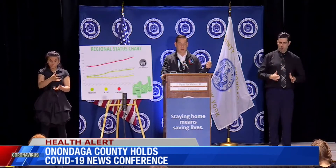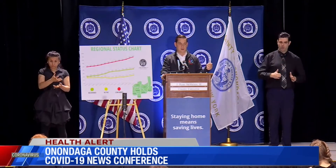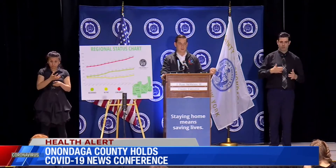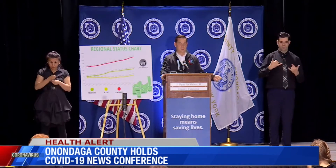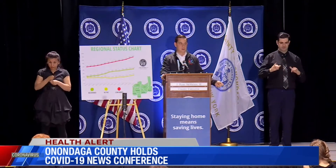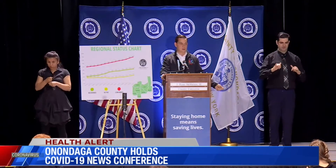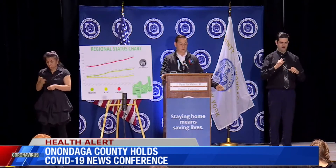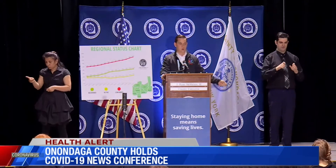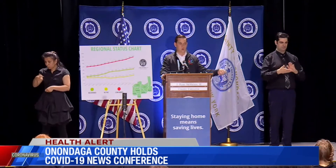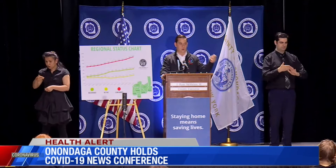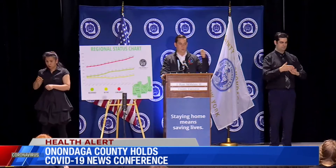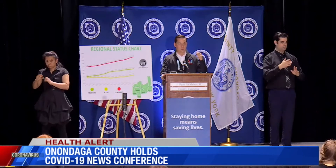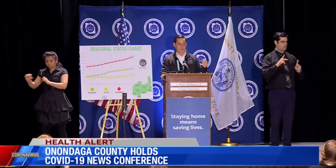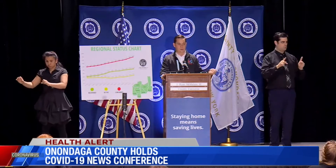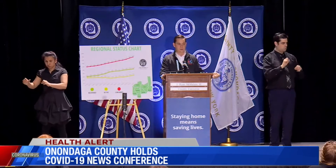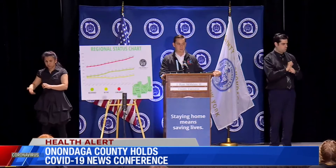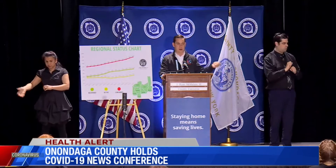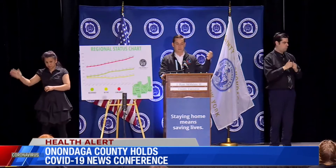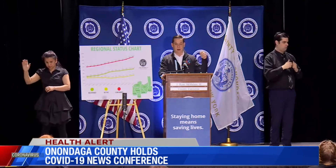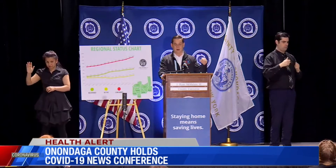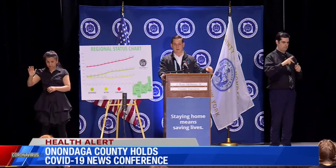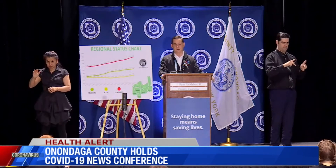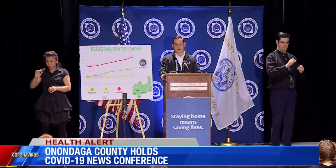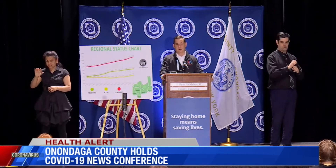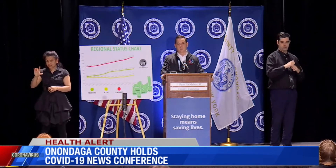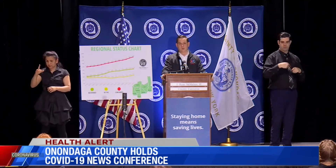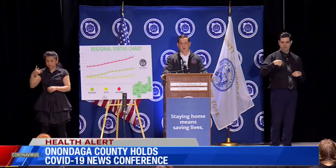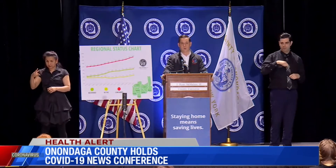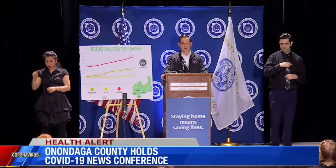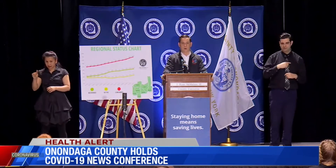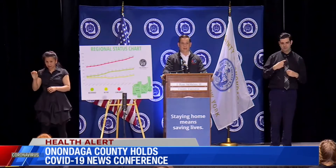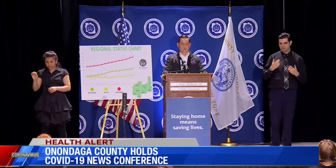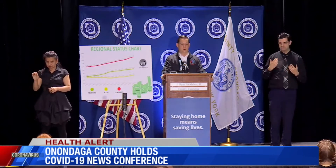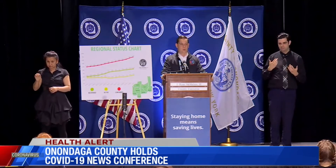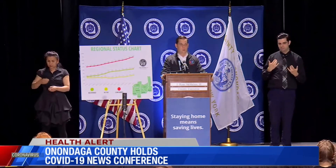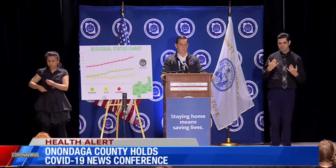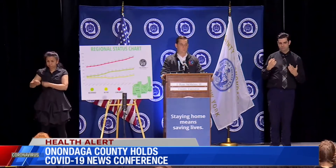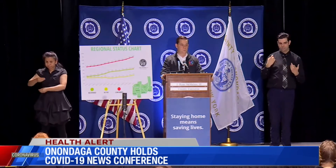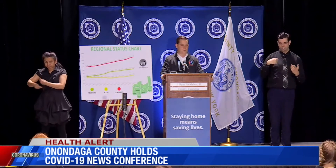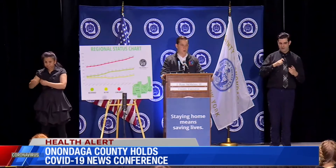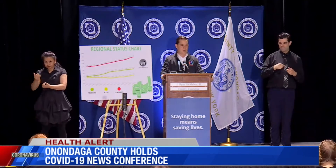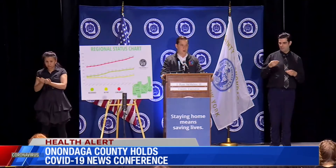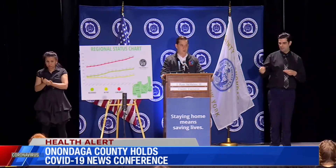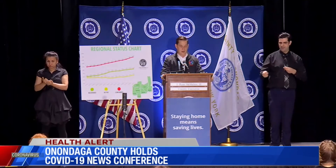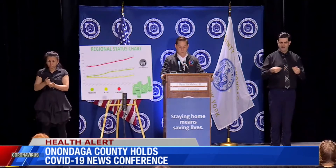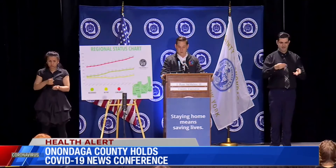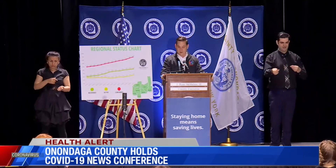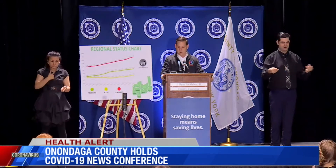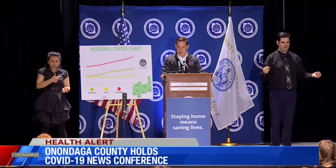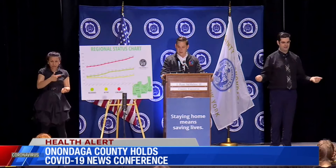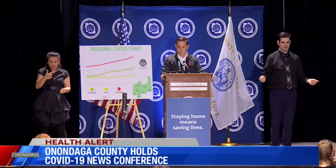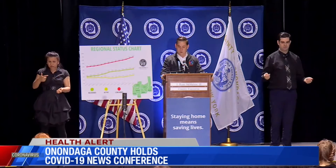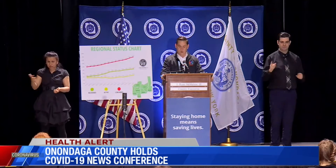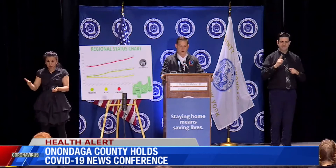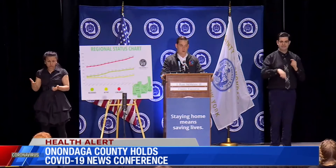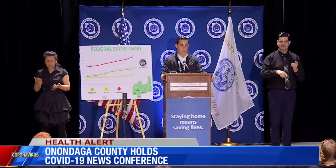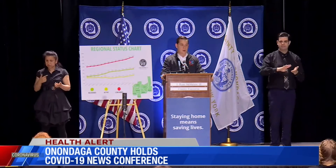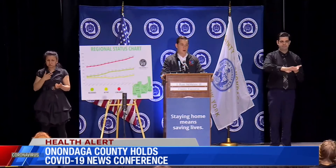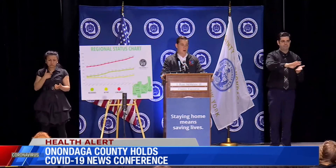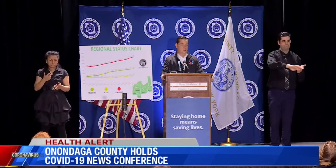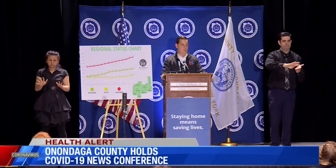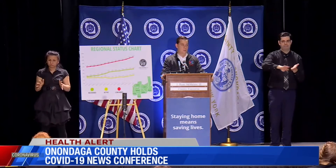sales tax, and they go to a local business and buy product. So we don't want to get rid of people. That's the last